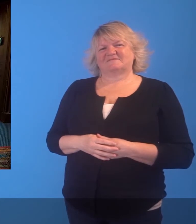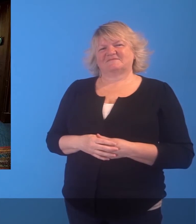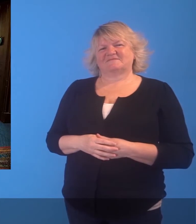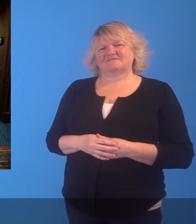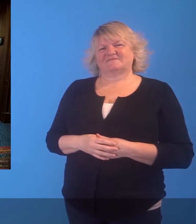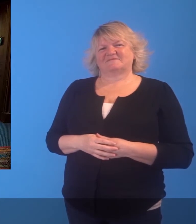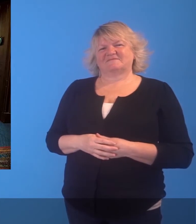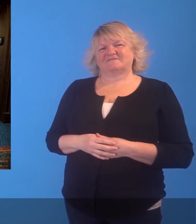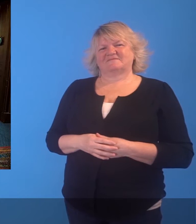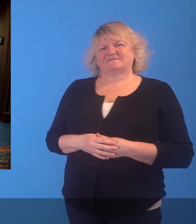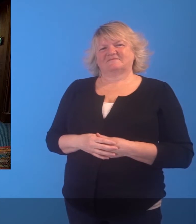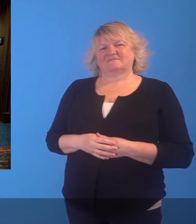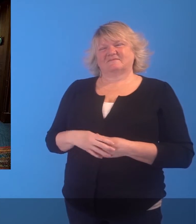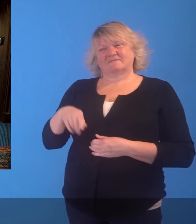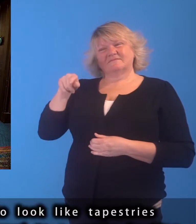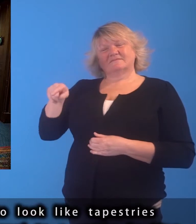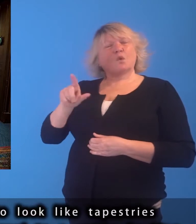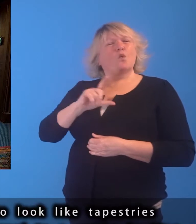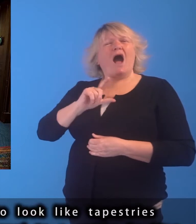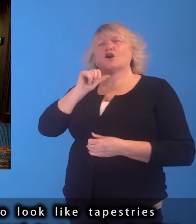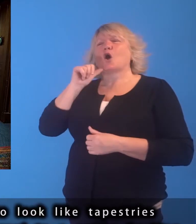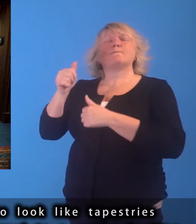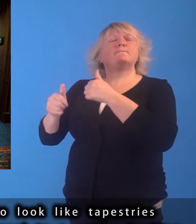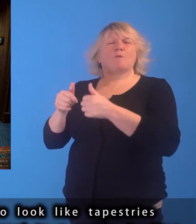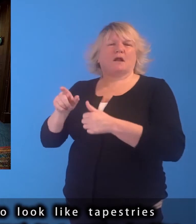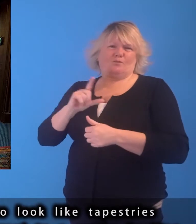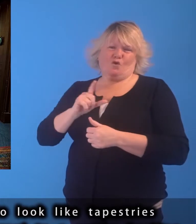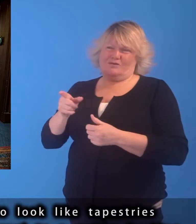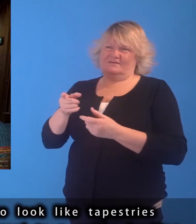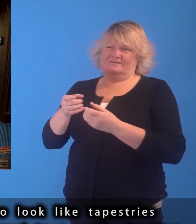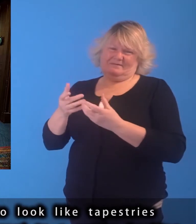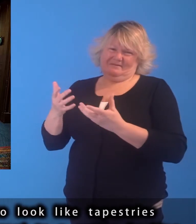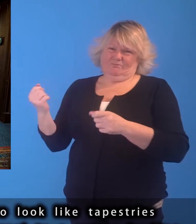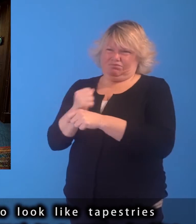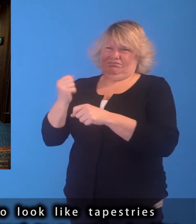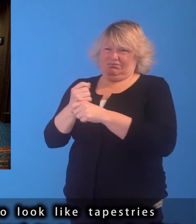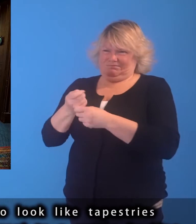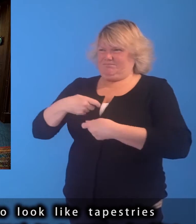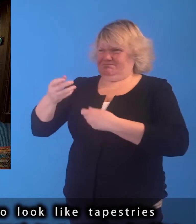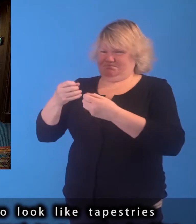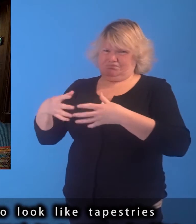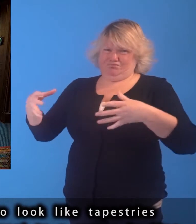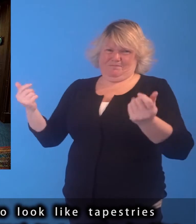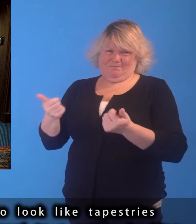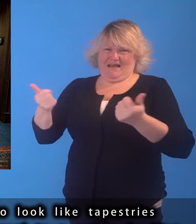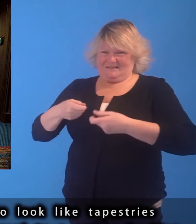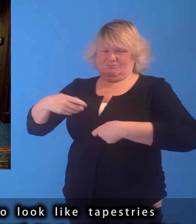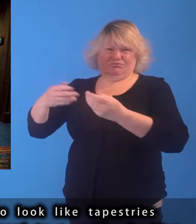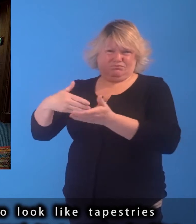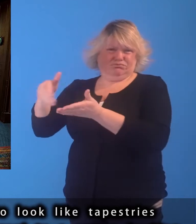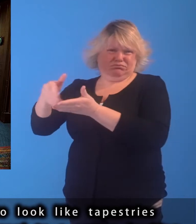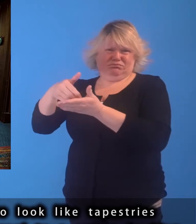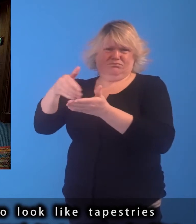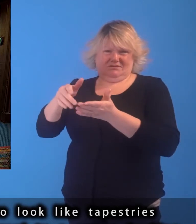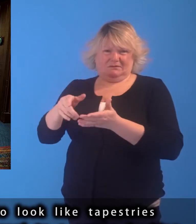lamp bases, making it one of Scotland's largest and most significant collections of Blue John.